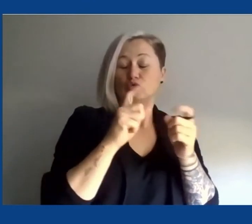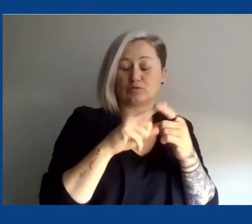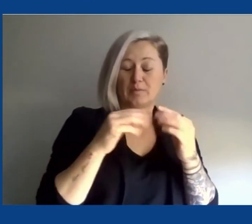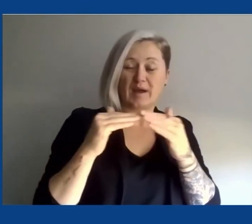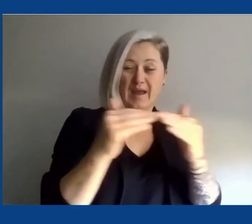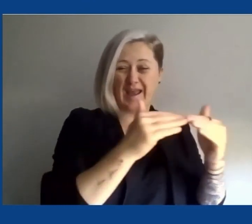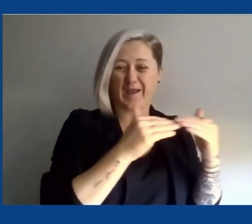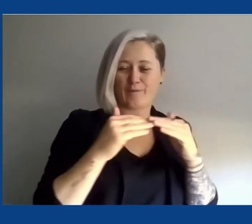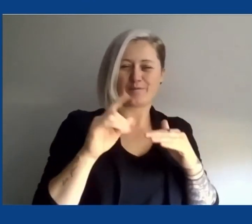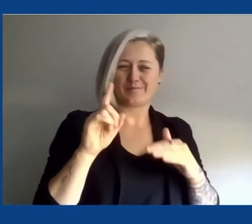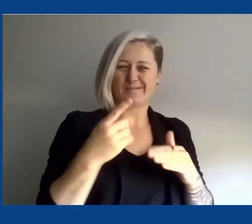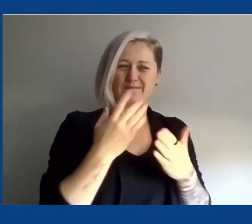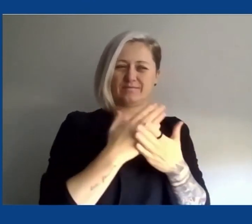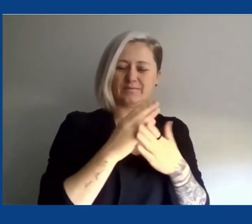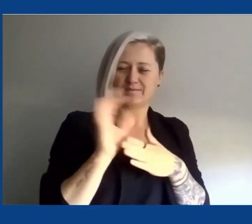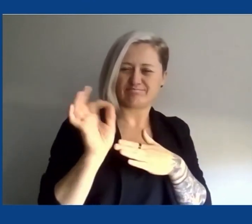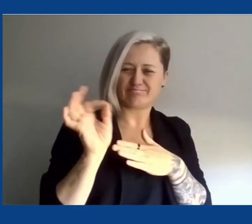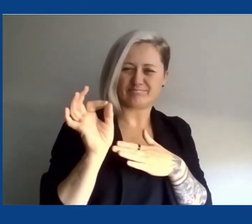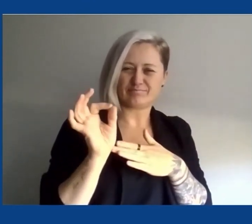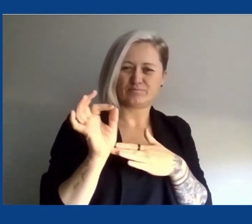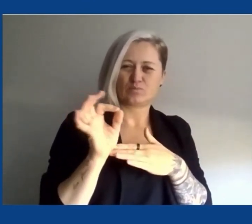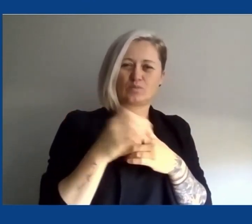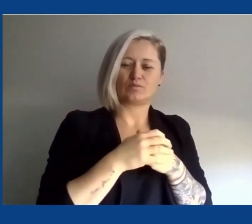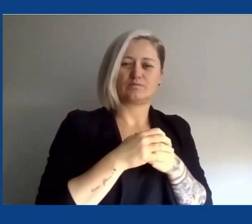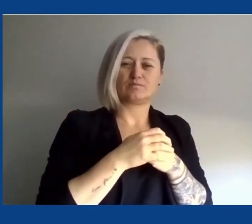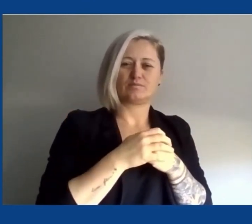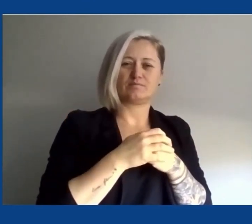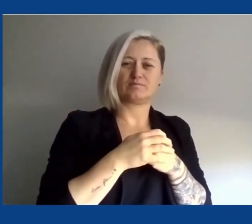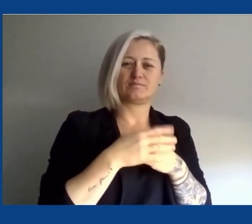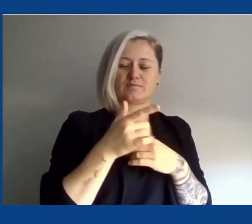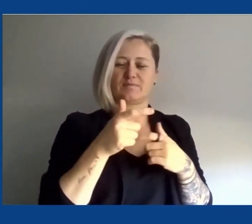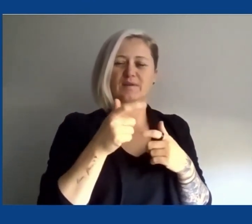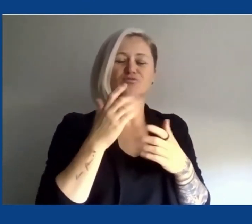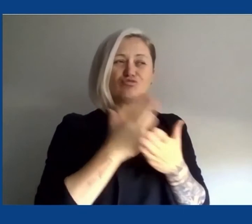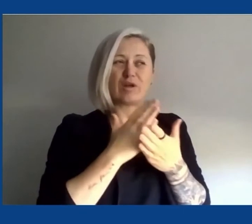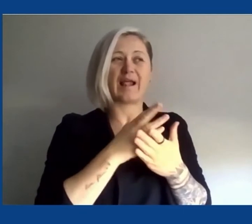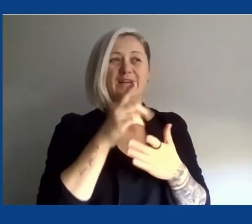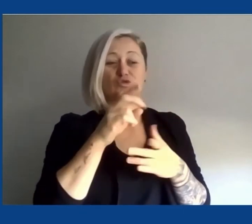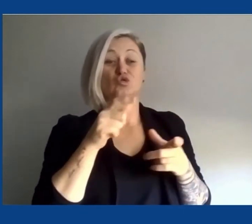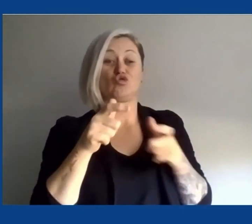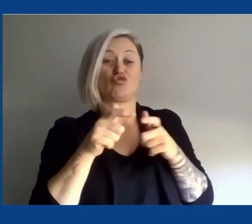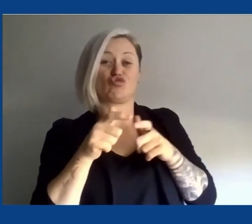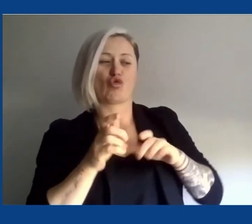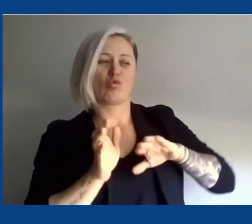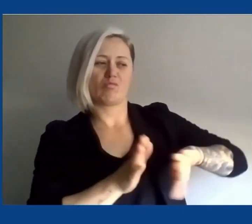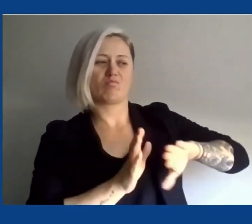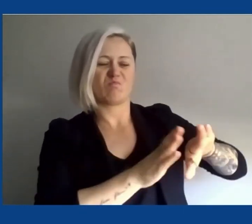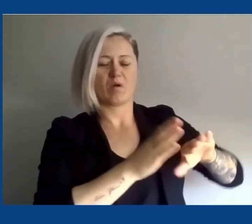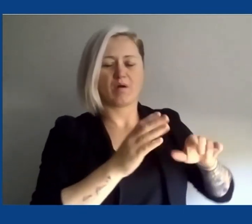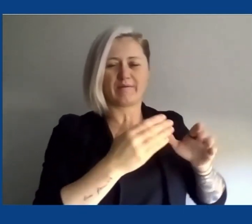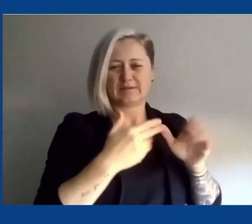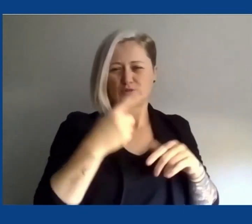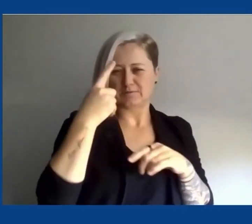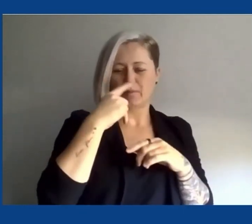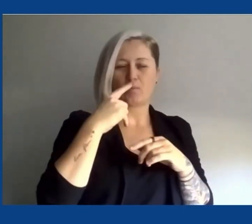but, are typically deployed, to control and coerce Indigenous peoples and all peoples of low